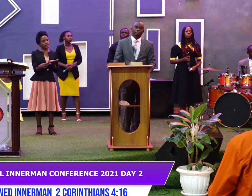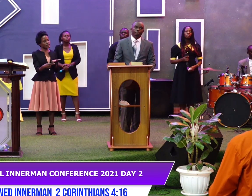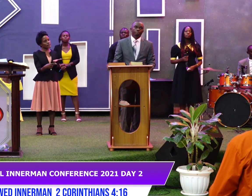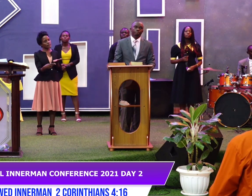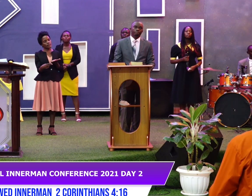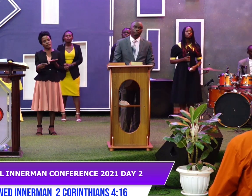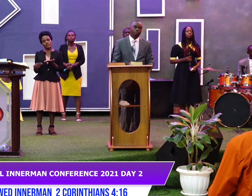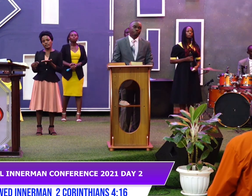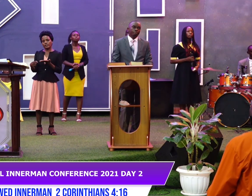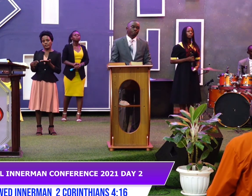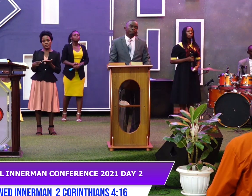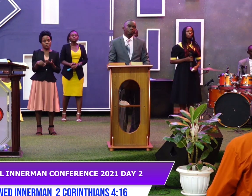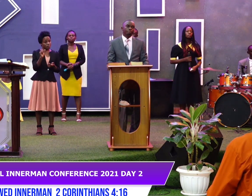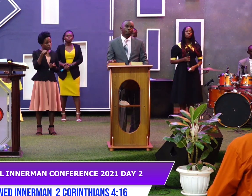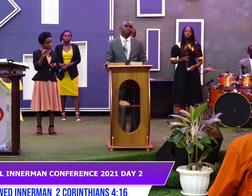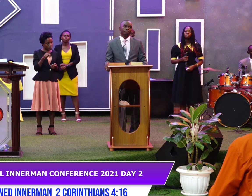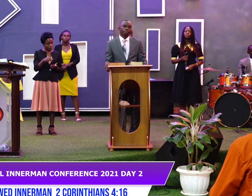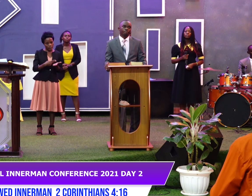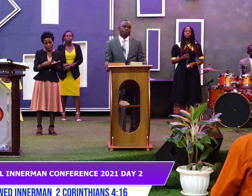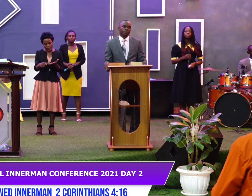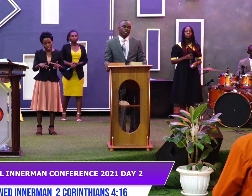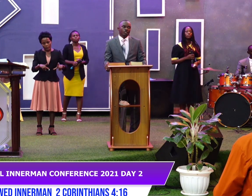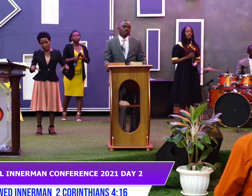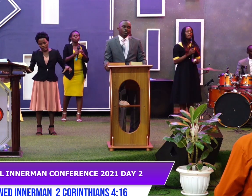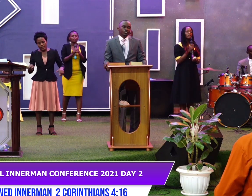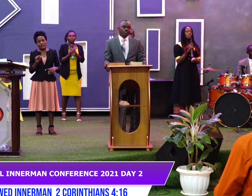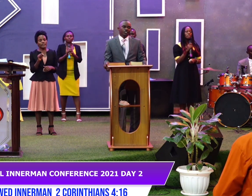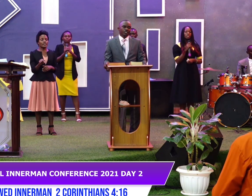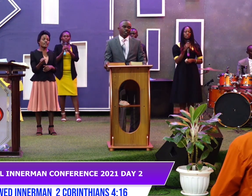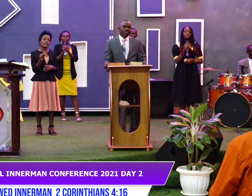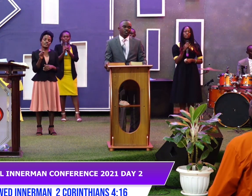holy. This is holy ground.